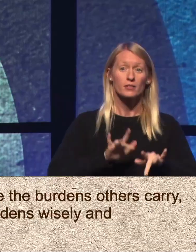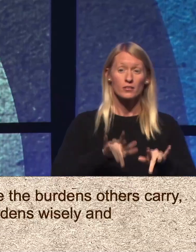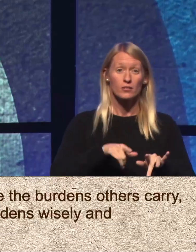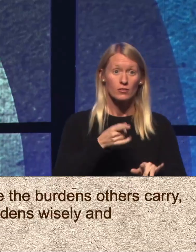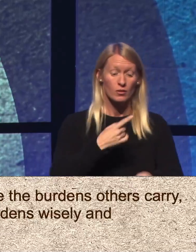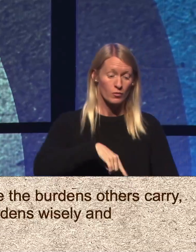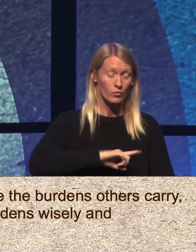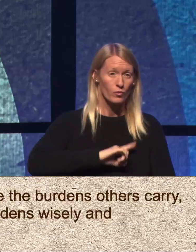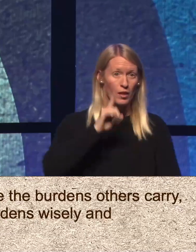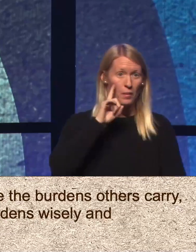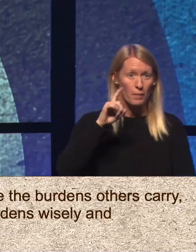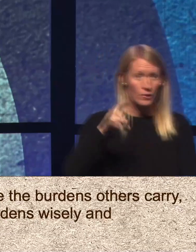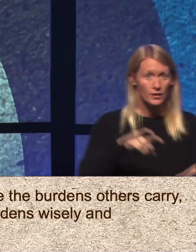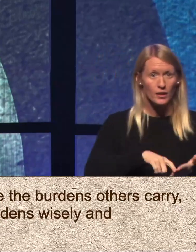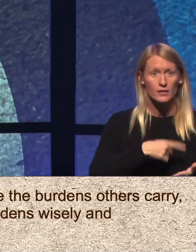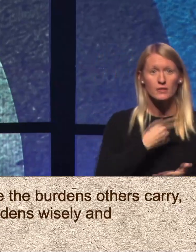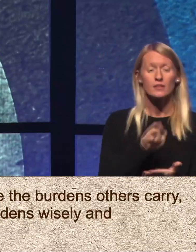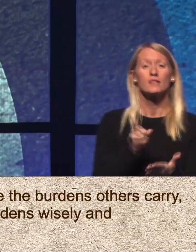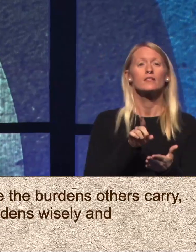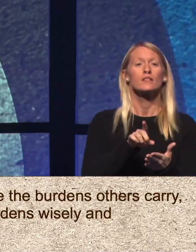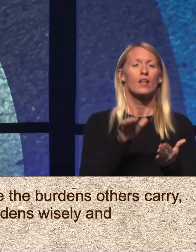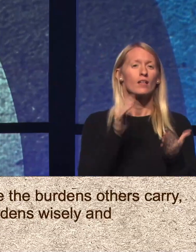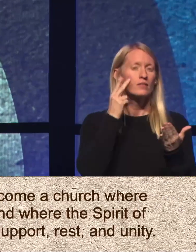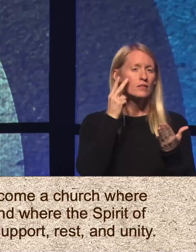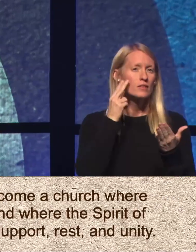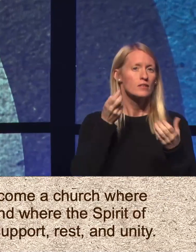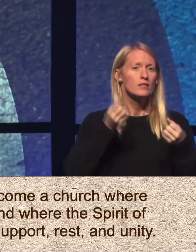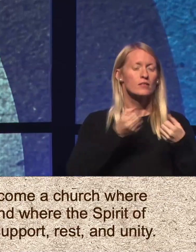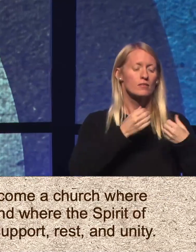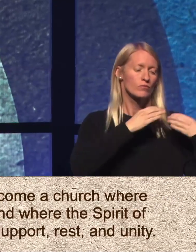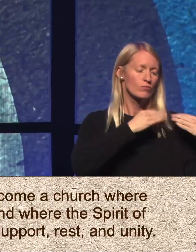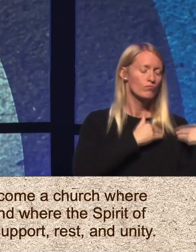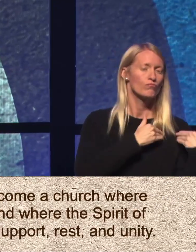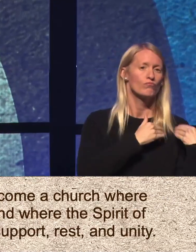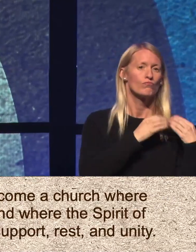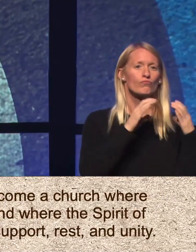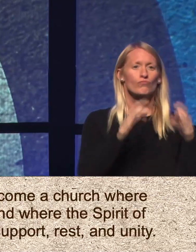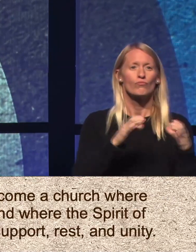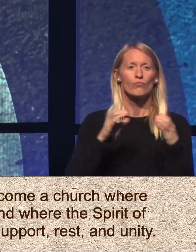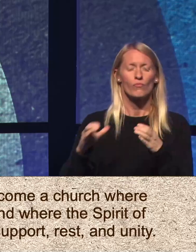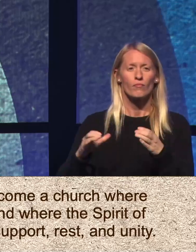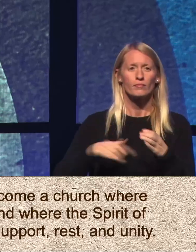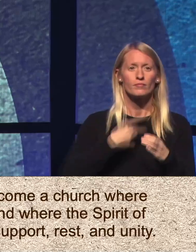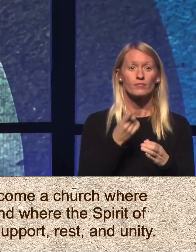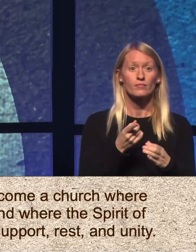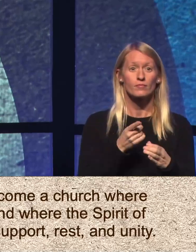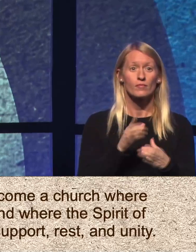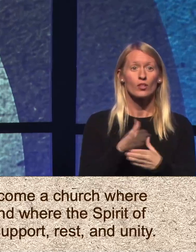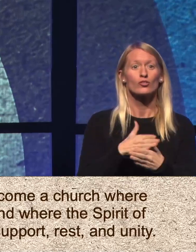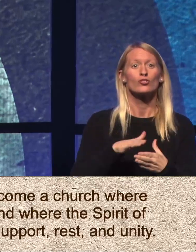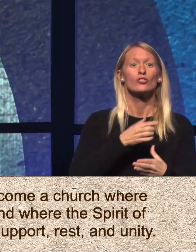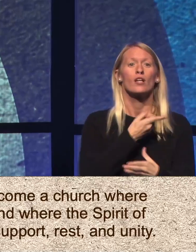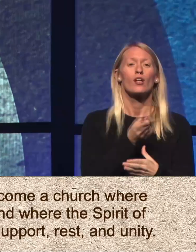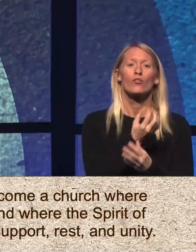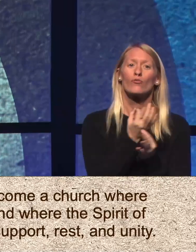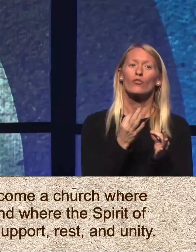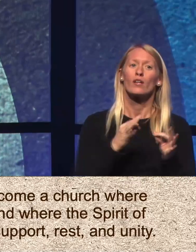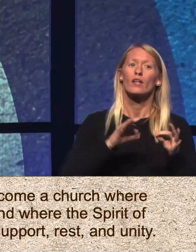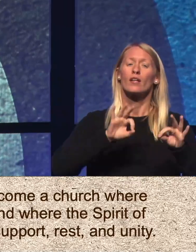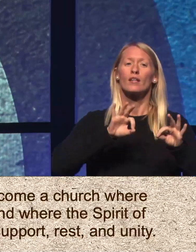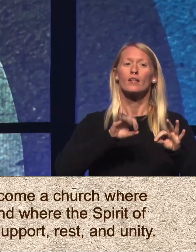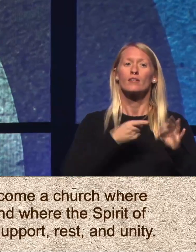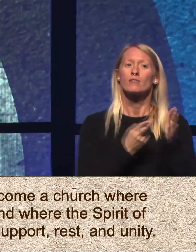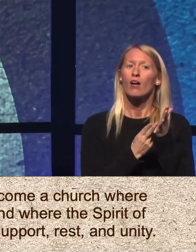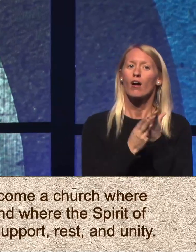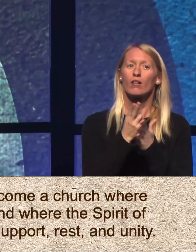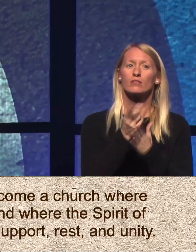carrying, and may we share these burdens wisely and without judgment. And as a community, may we, Crossroads, become a church where burdens are shared